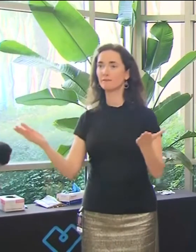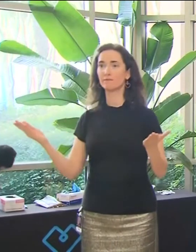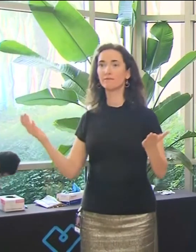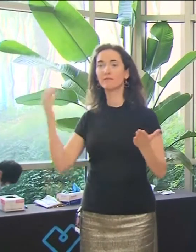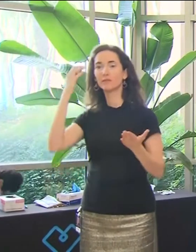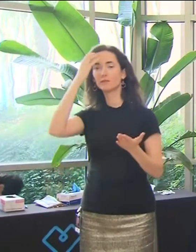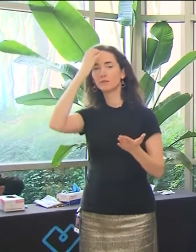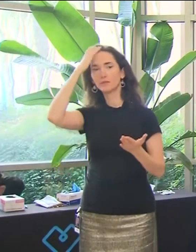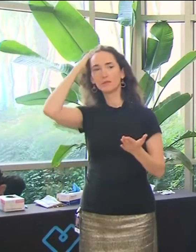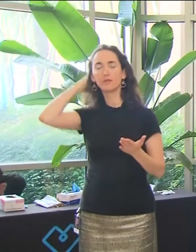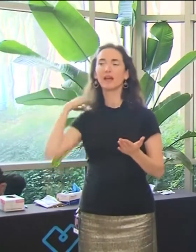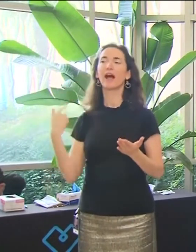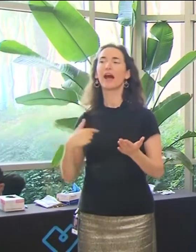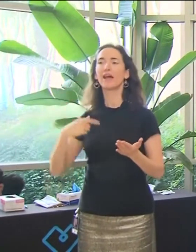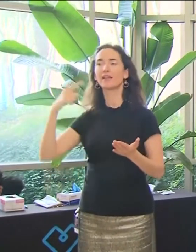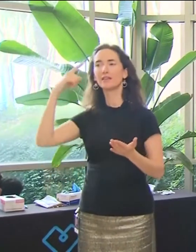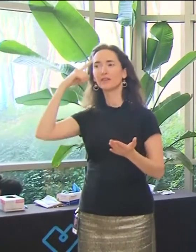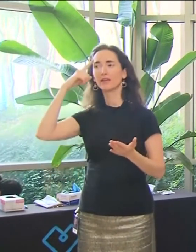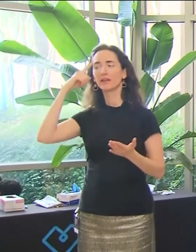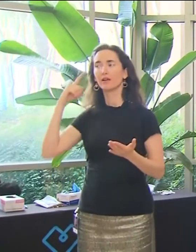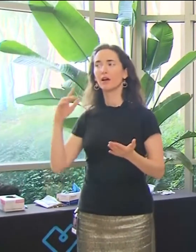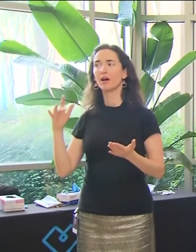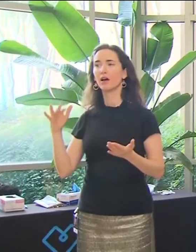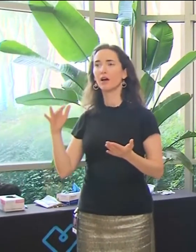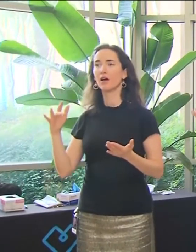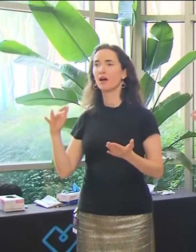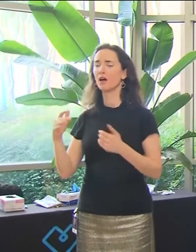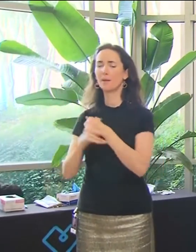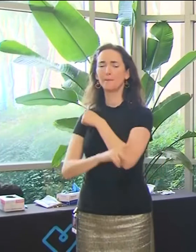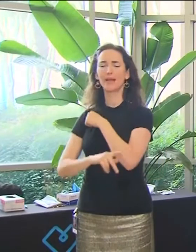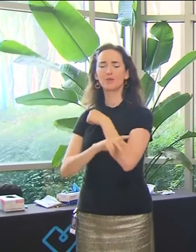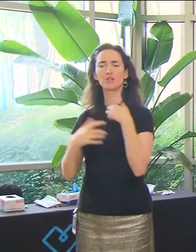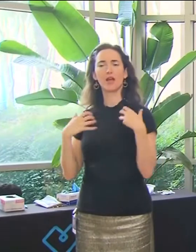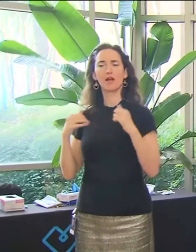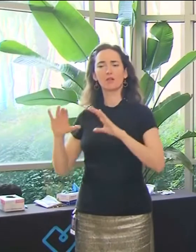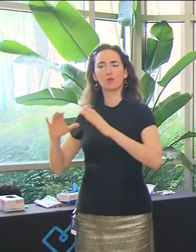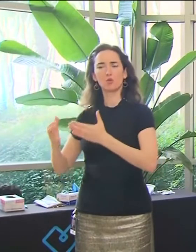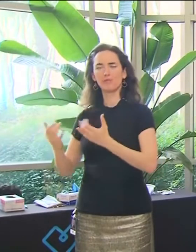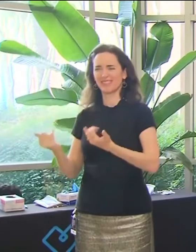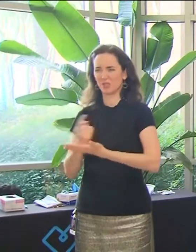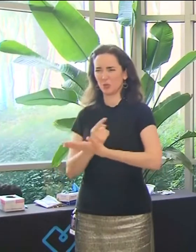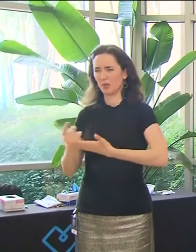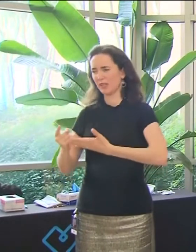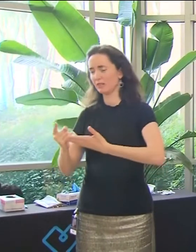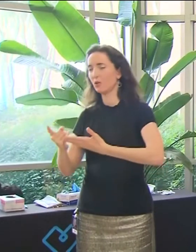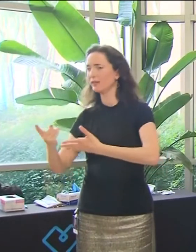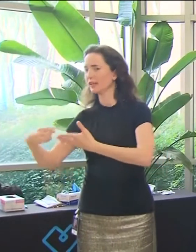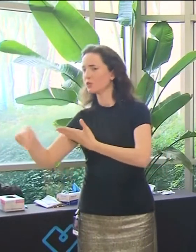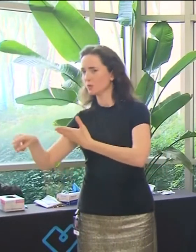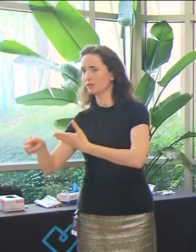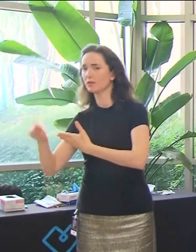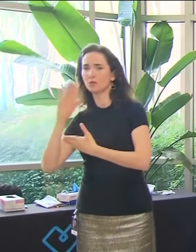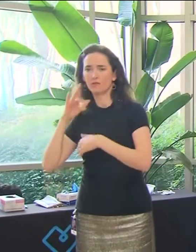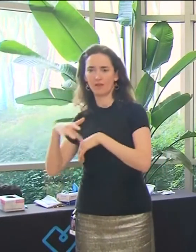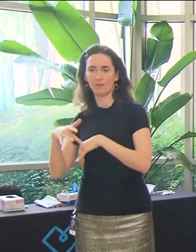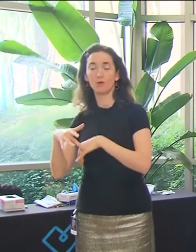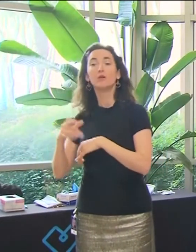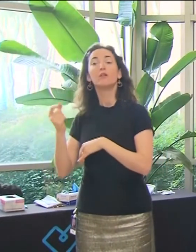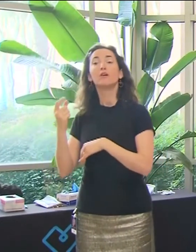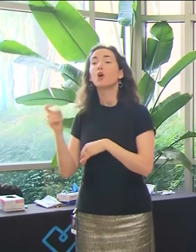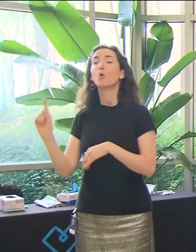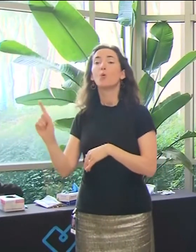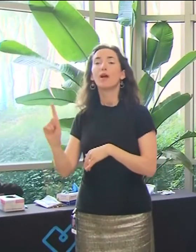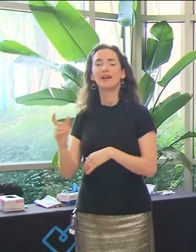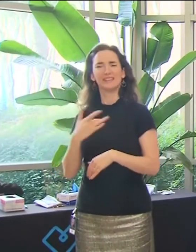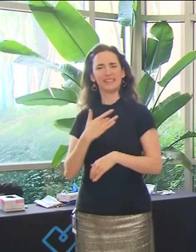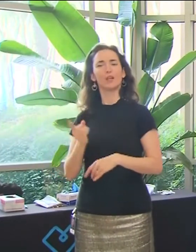They'll be at, I think, our parish health units later this week and next week. But they're available at the same places that